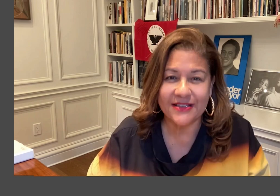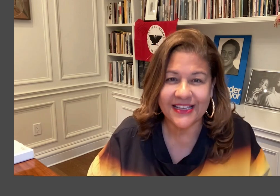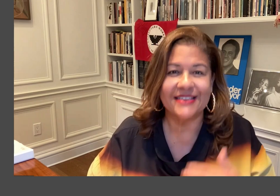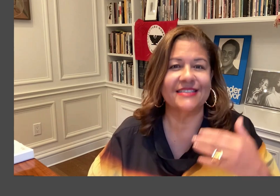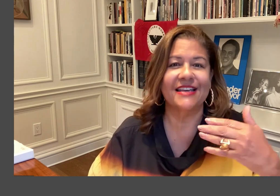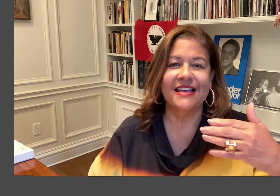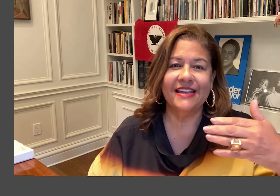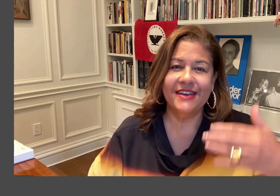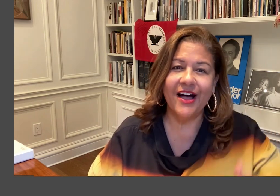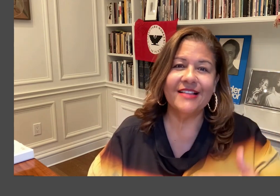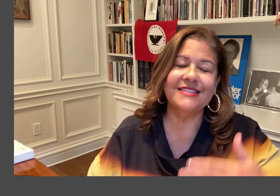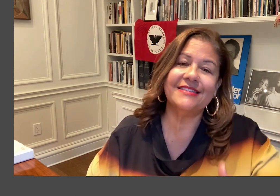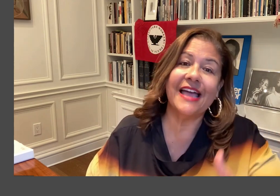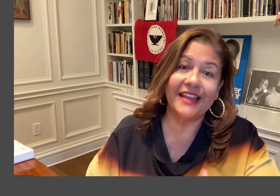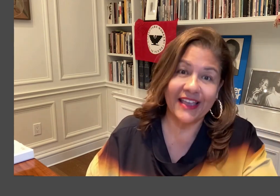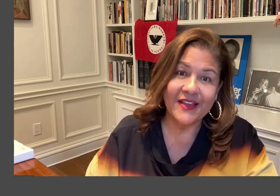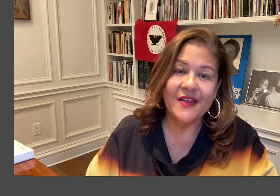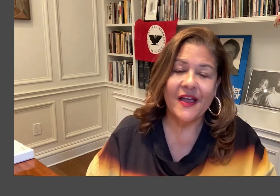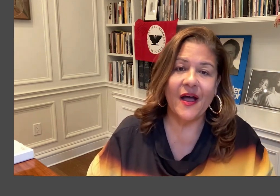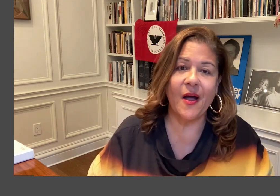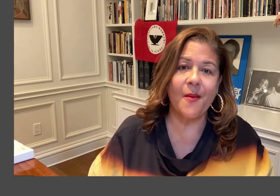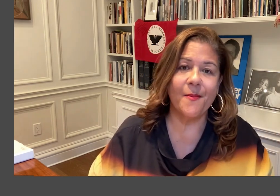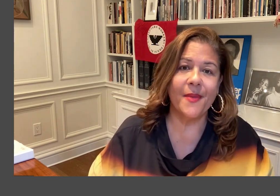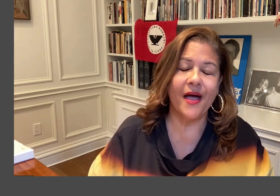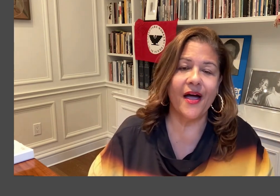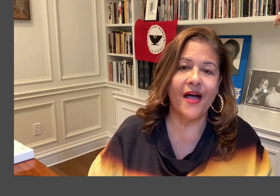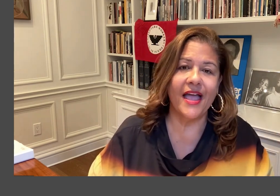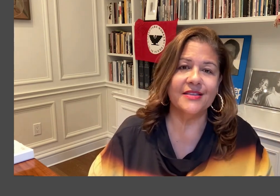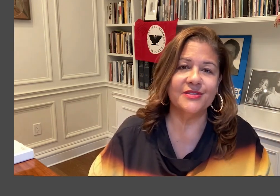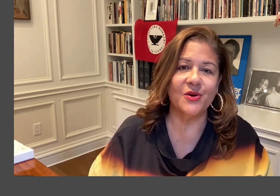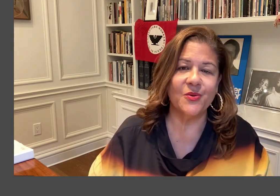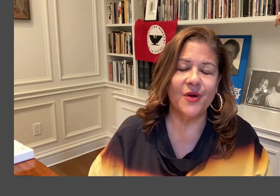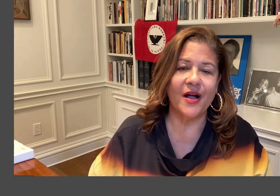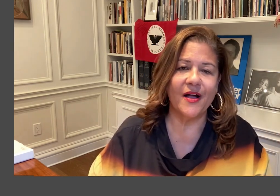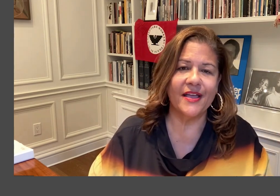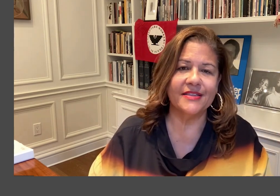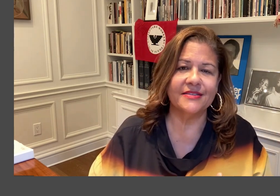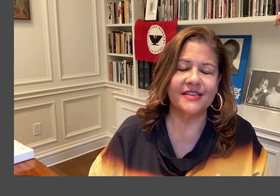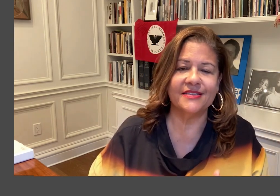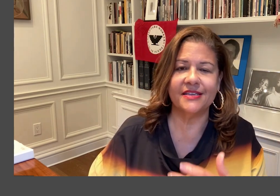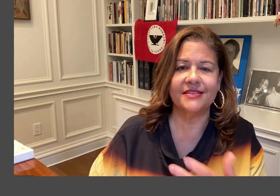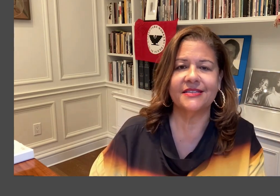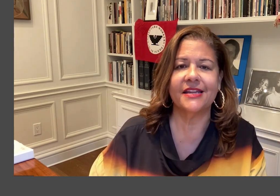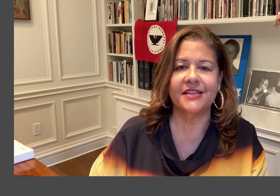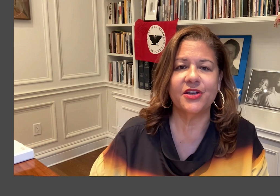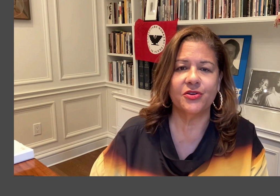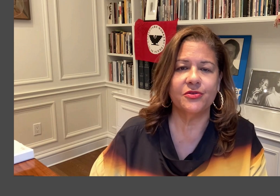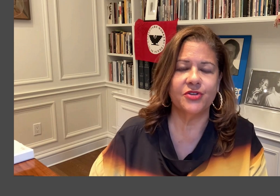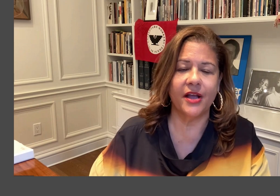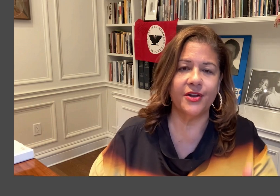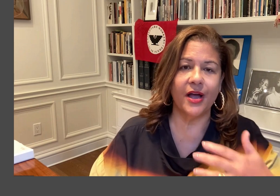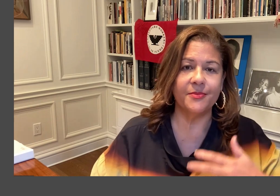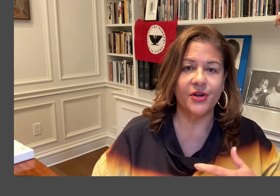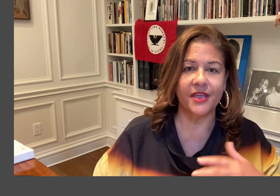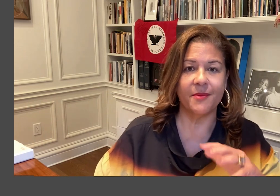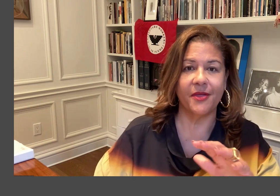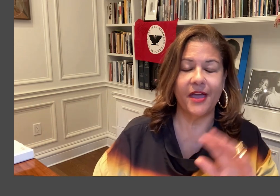healing, process, non-static. And so it's exciting to hear